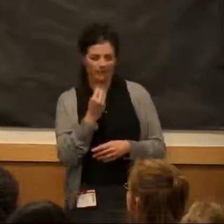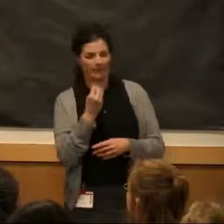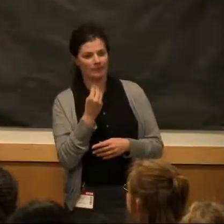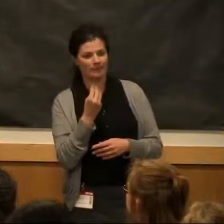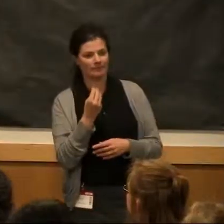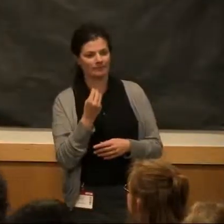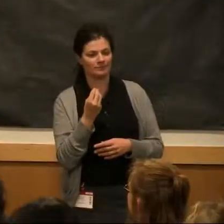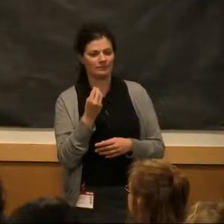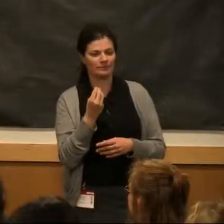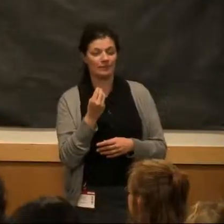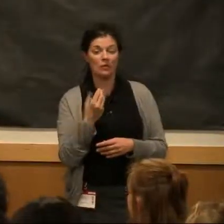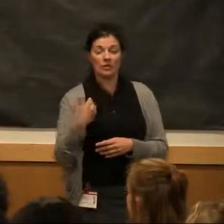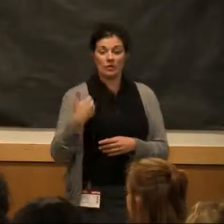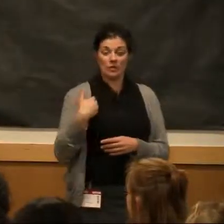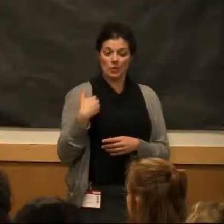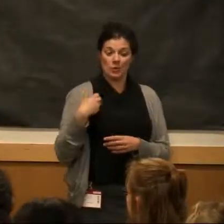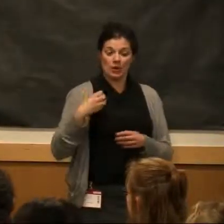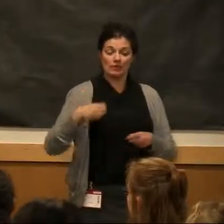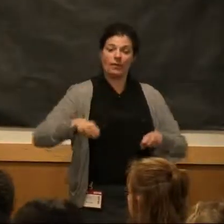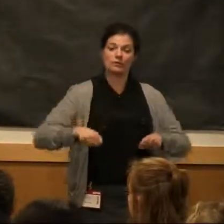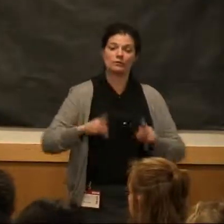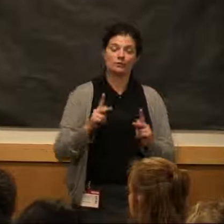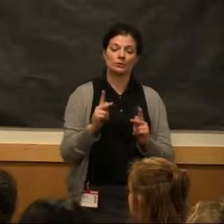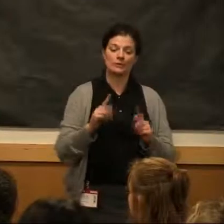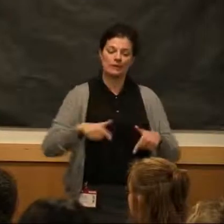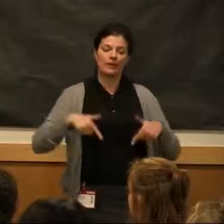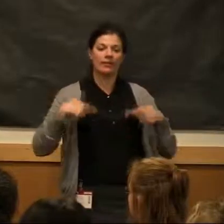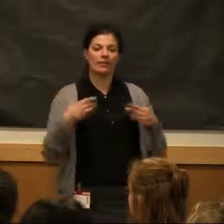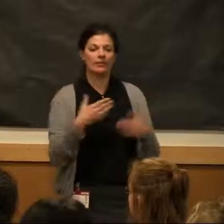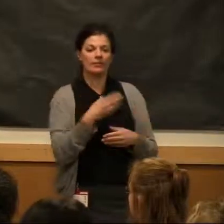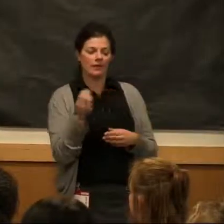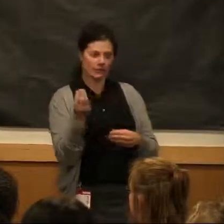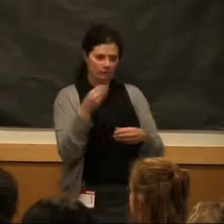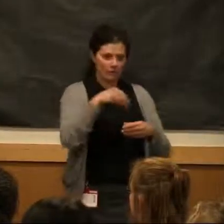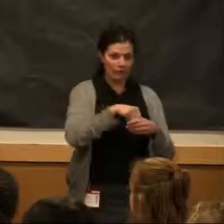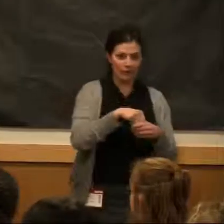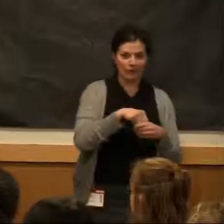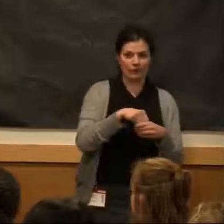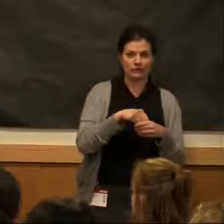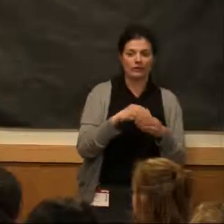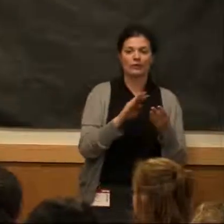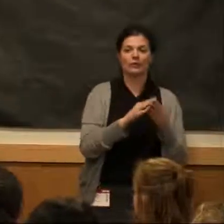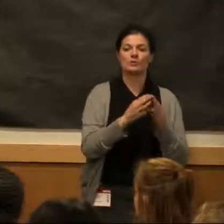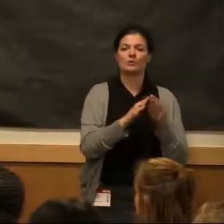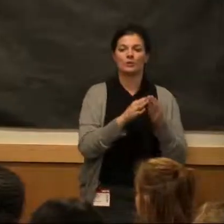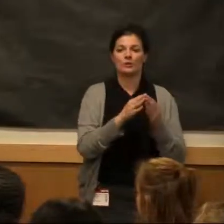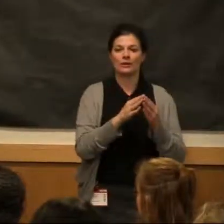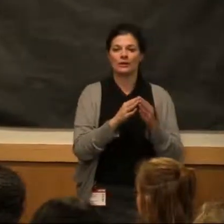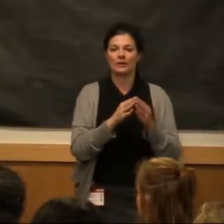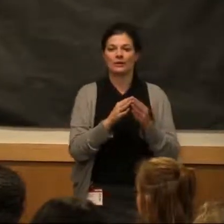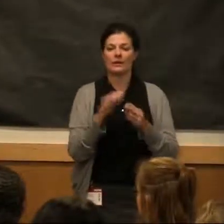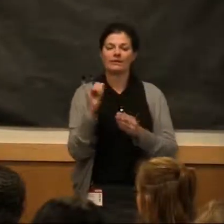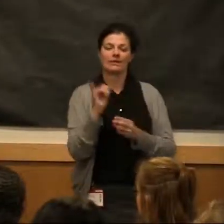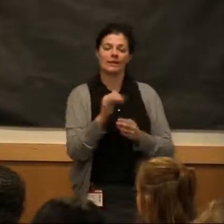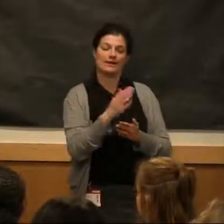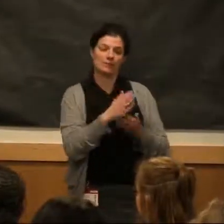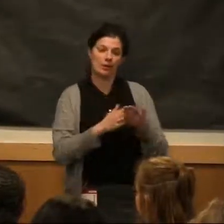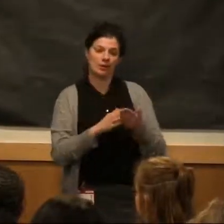students an opportunity to live with us and engage with their community and really make that a part of their college experience.